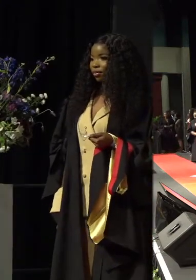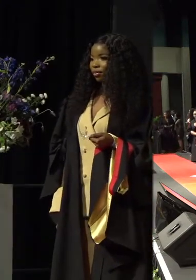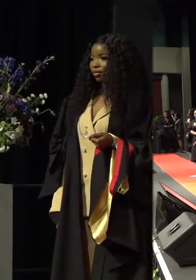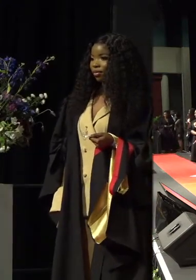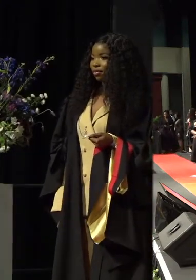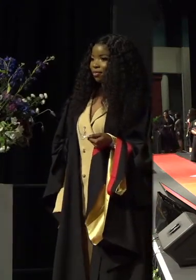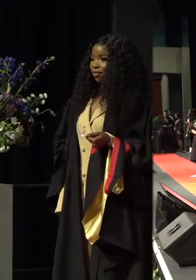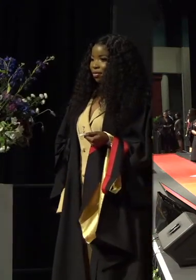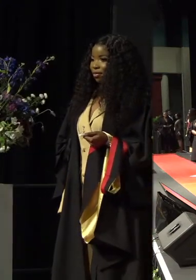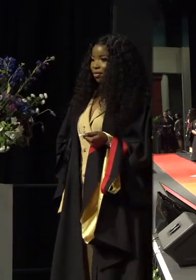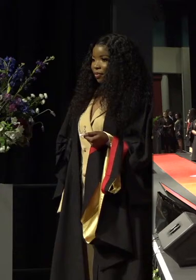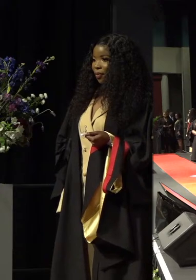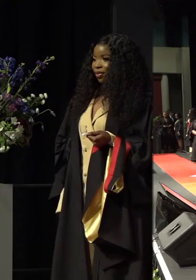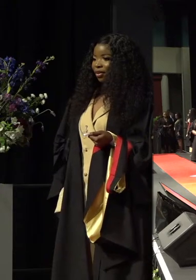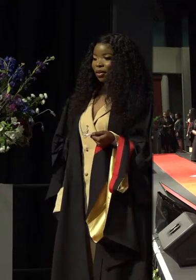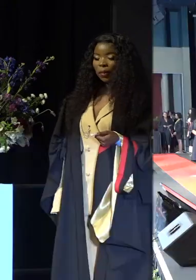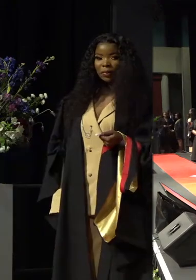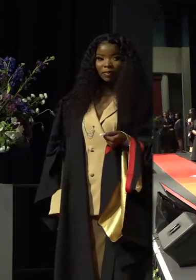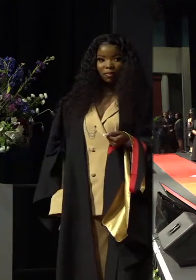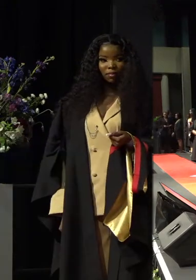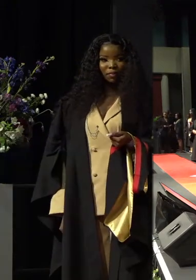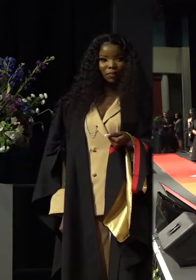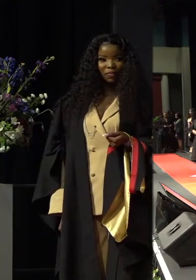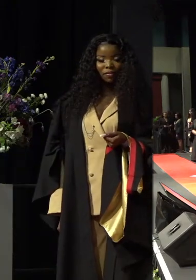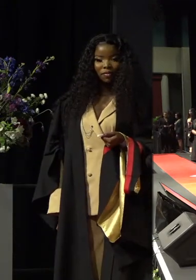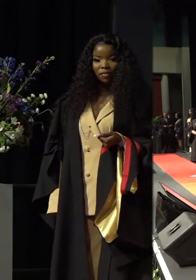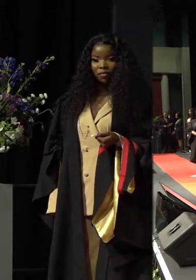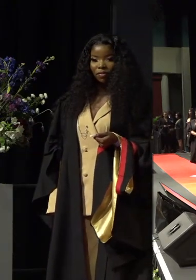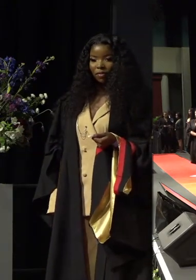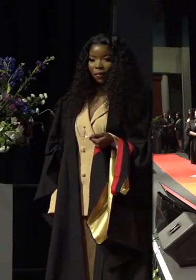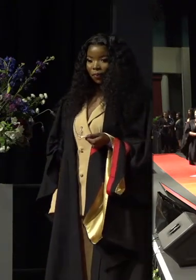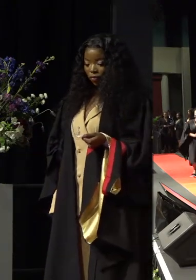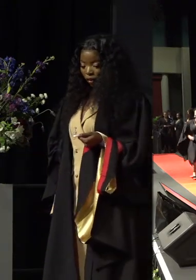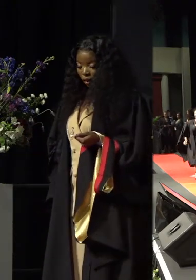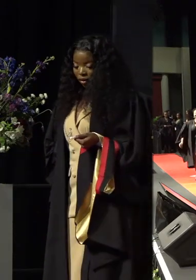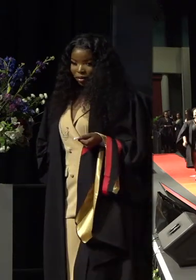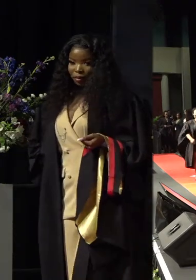And Diswe Nokopiwe Mtongwago.